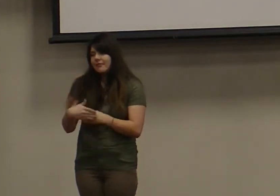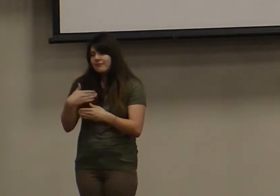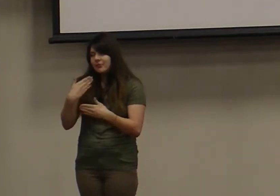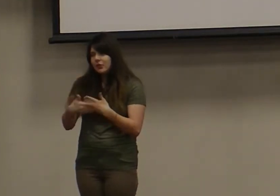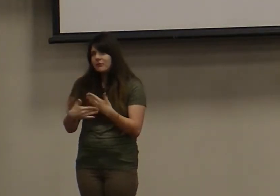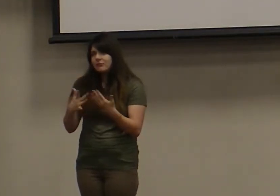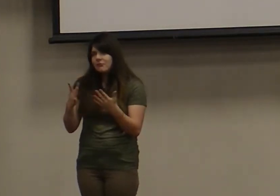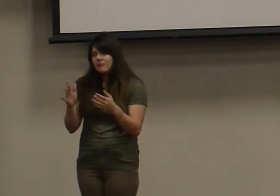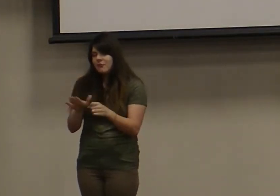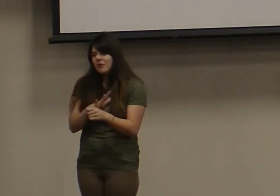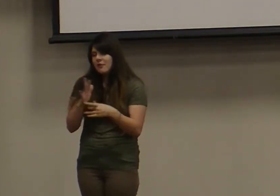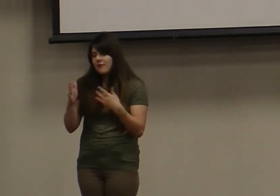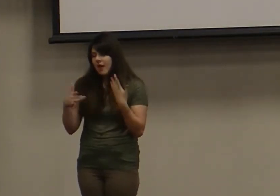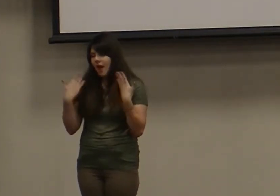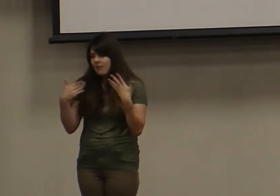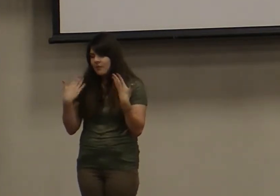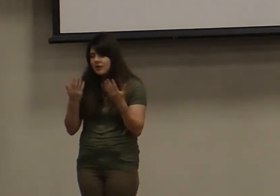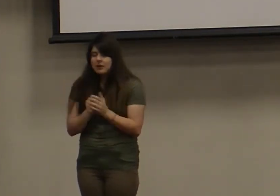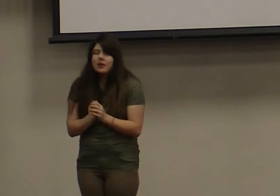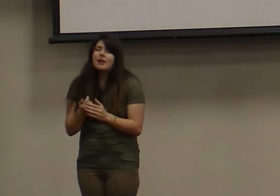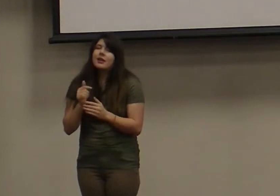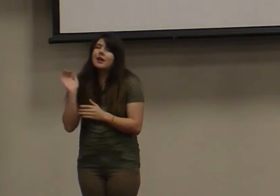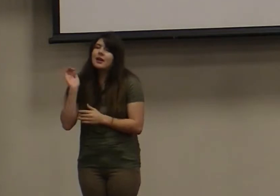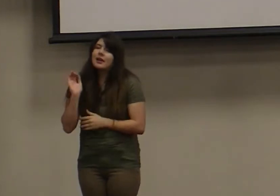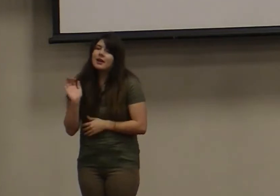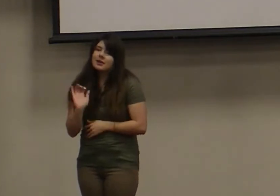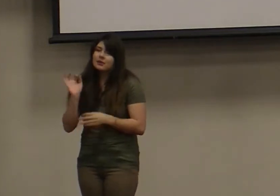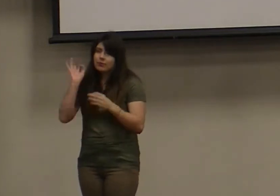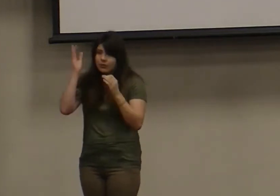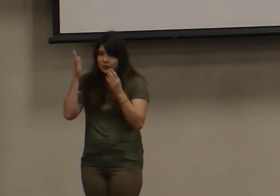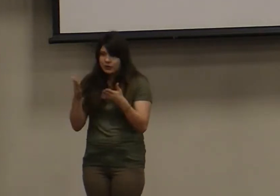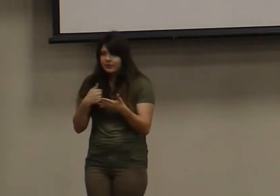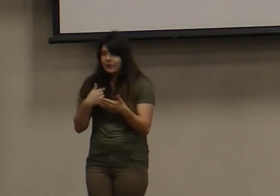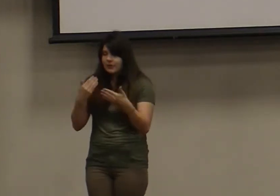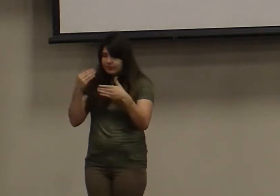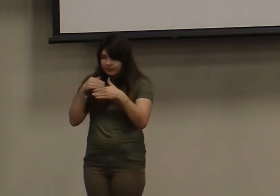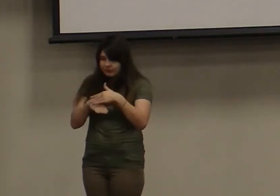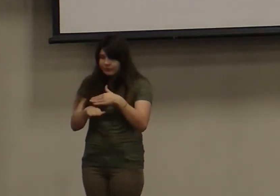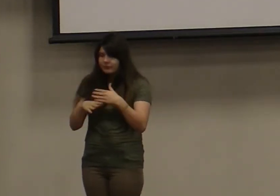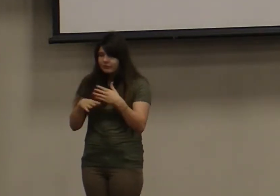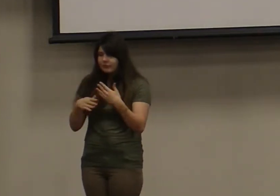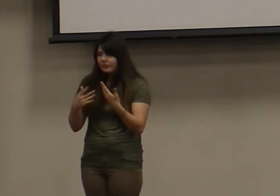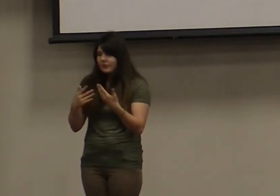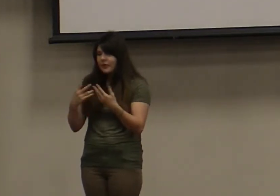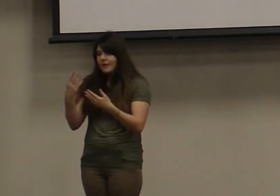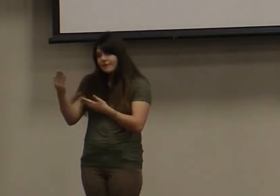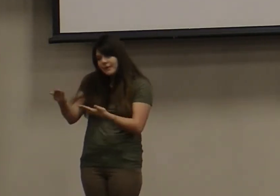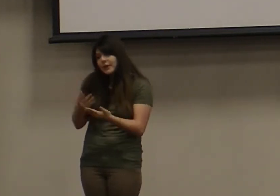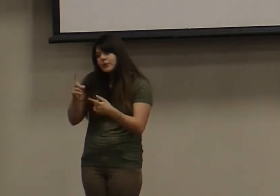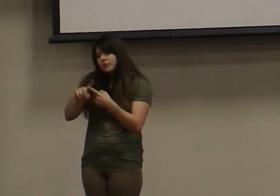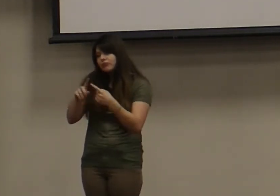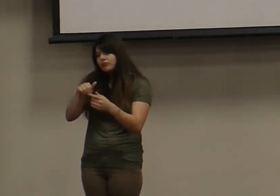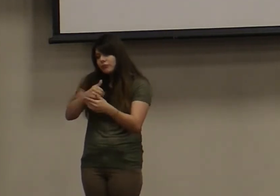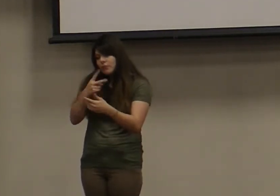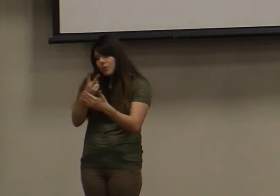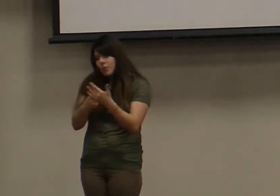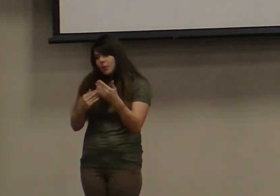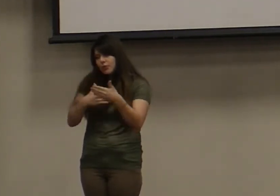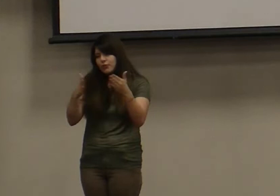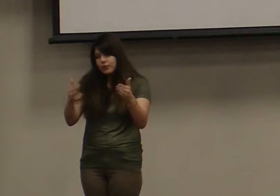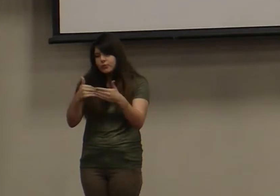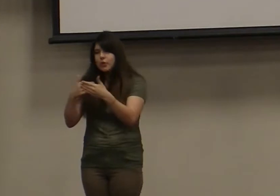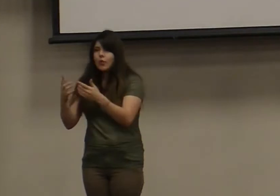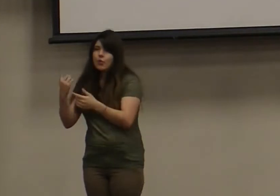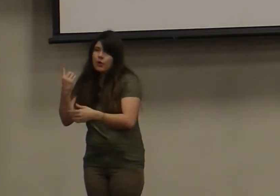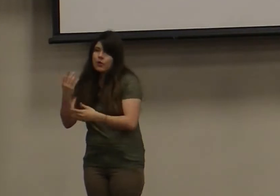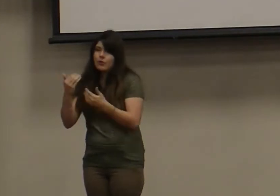As a preacher, I've been invited into both of those rooms. One filled with life support